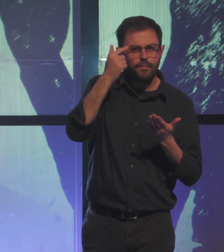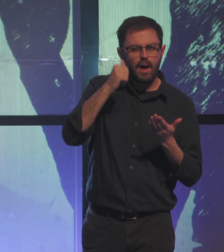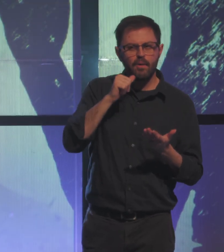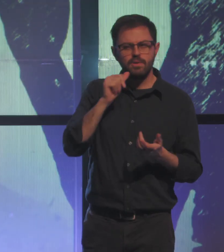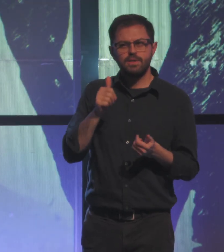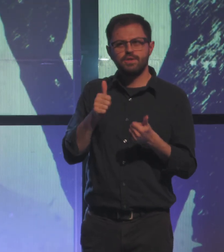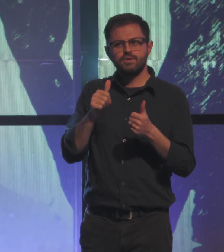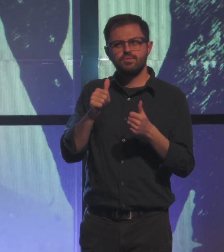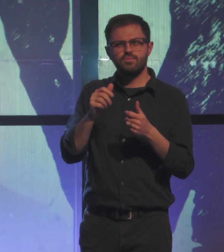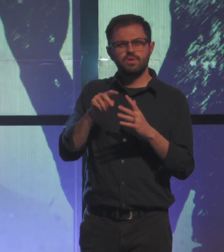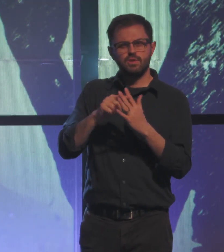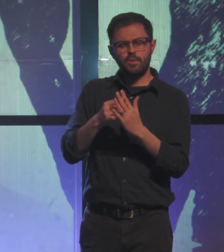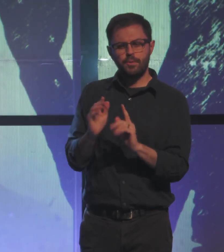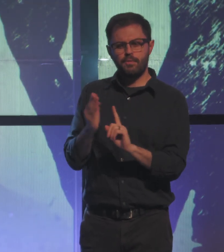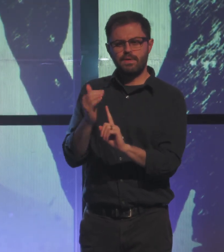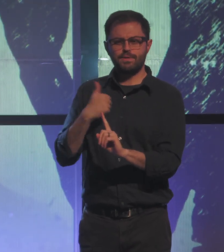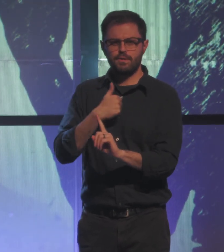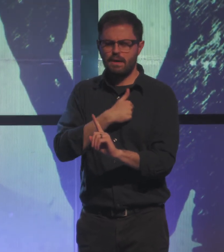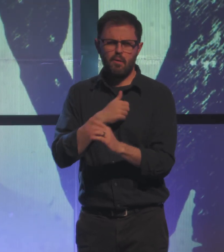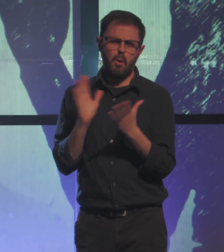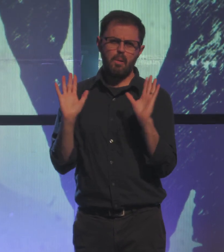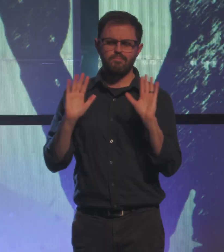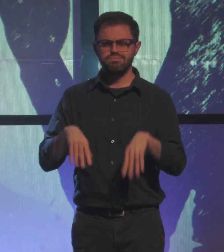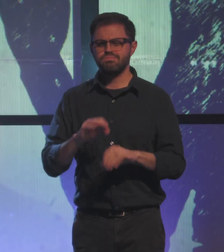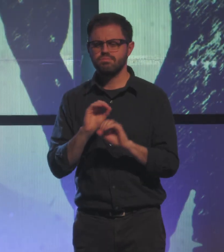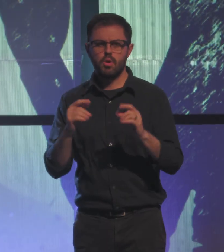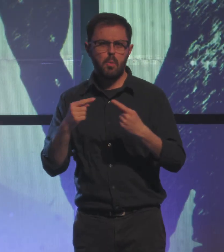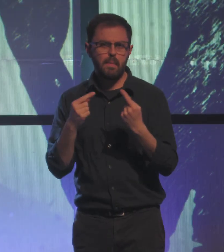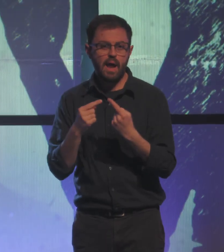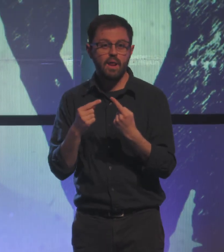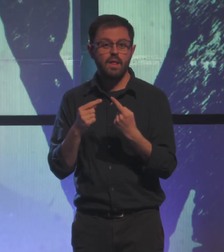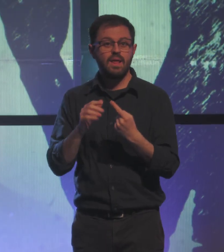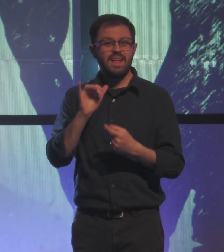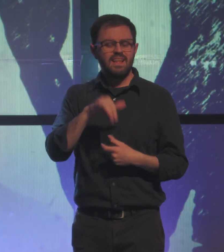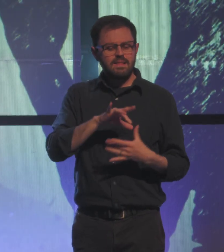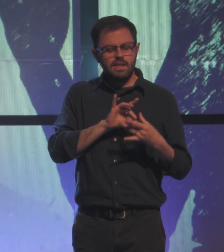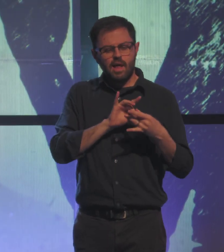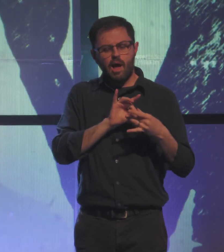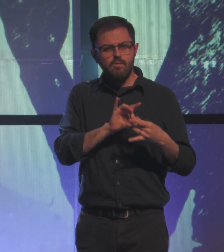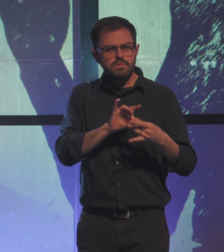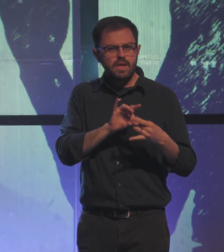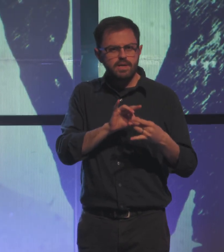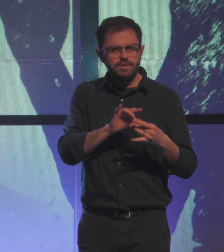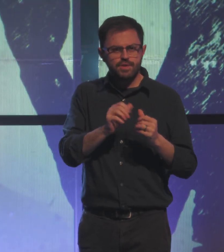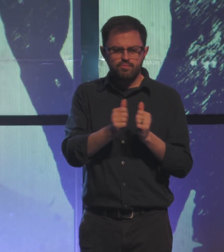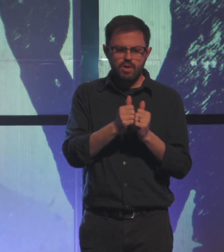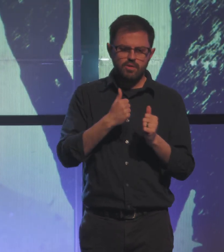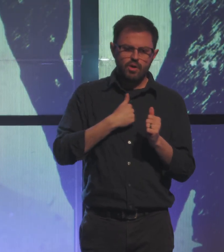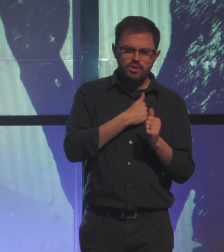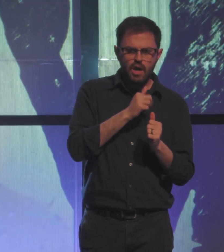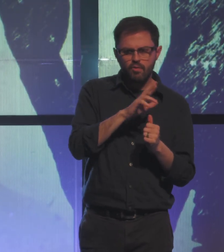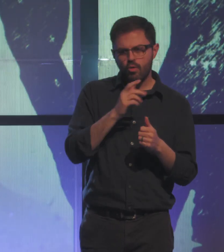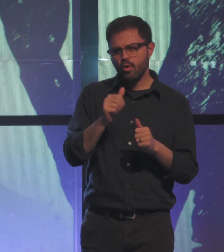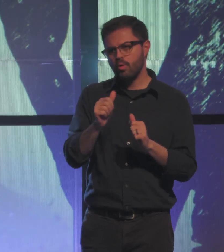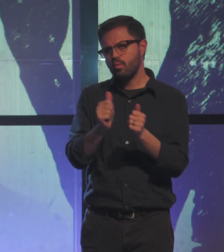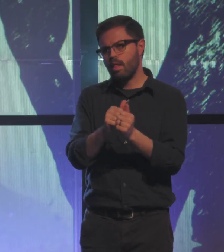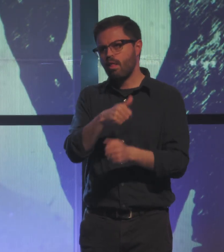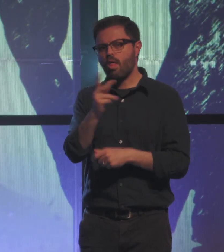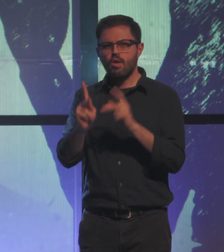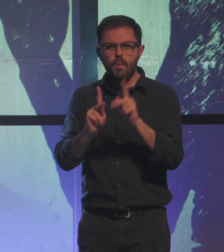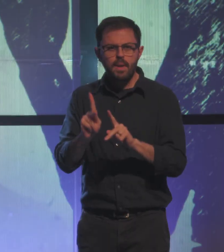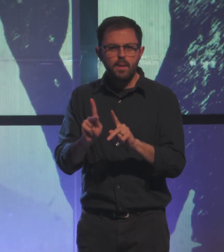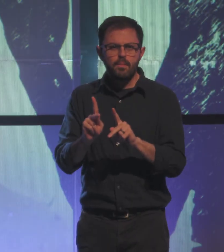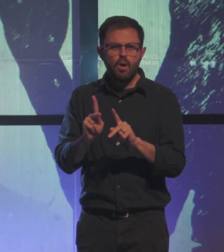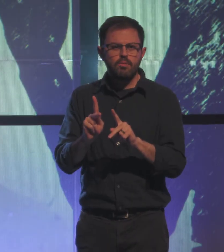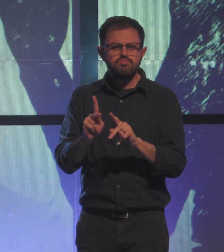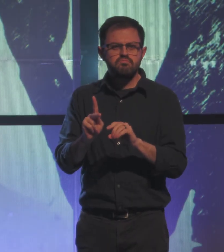And relationships with ourselves and others, they can only go as deep as honesty allows. And